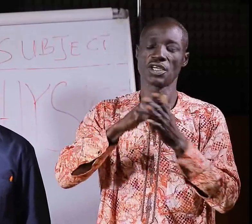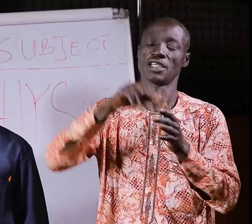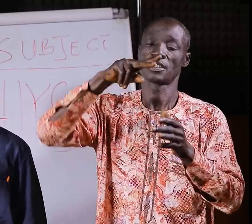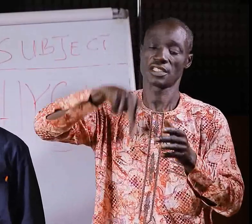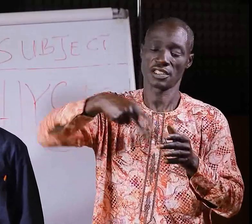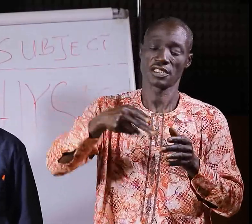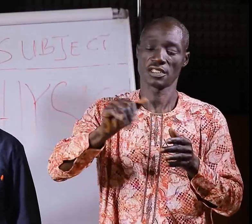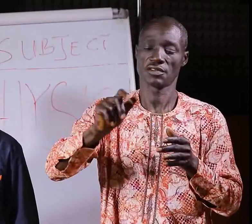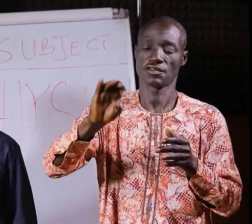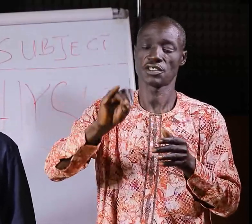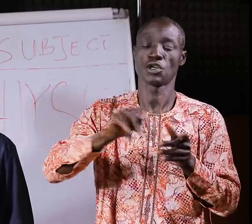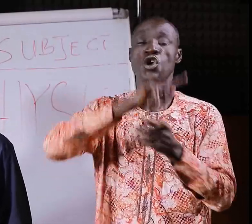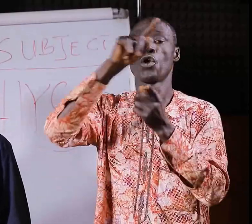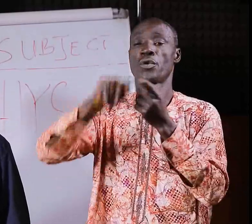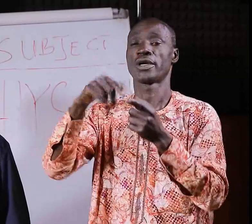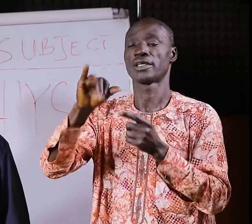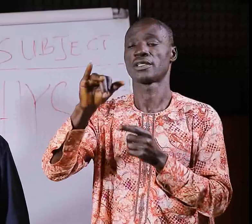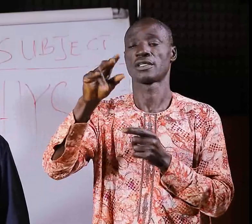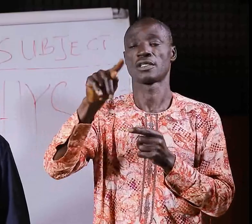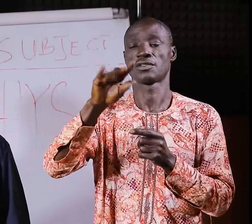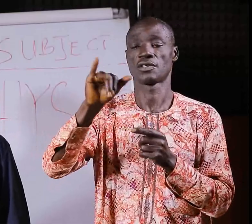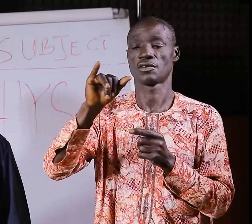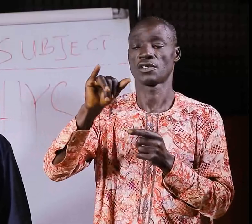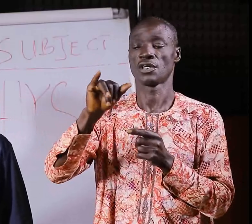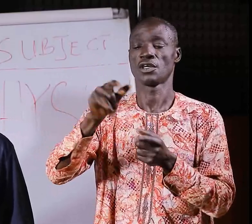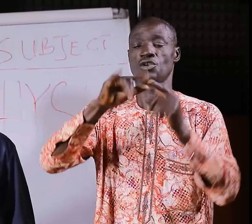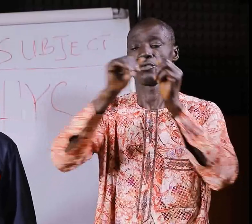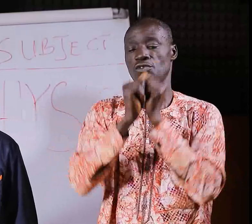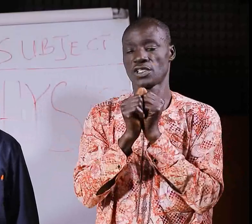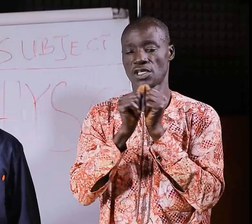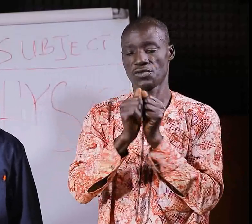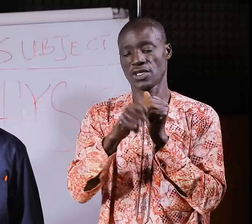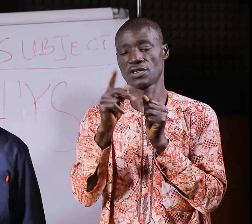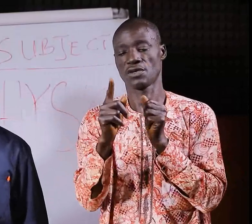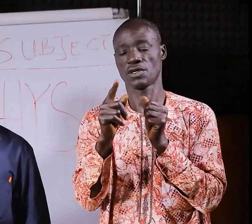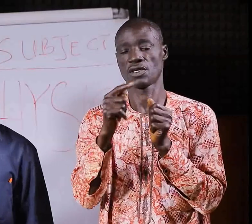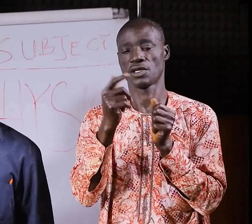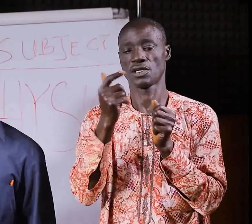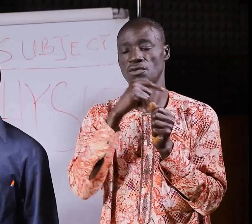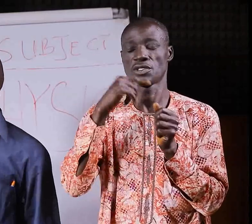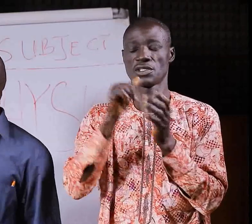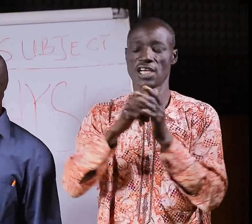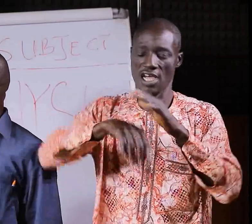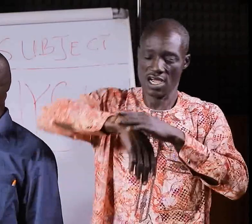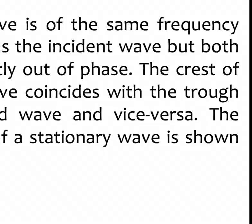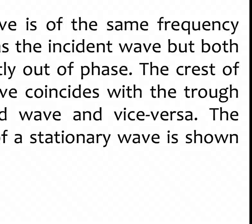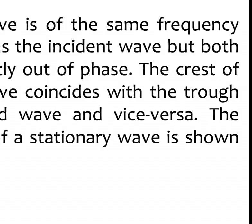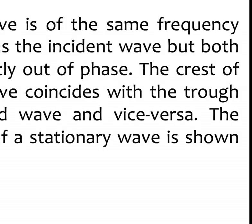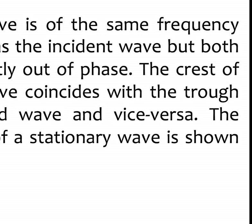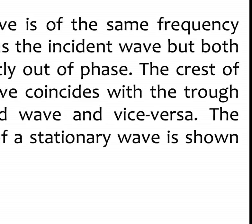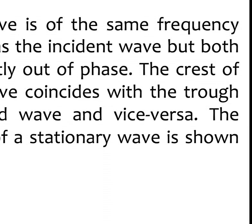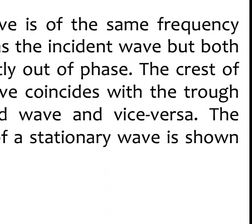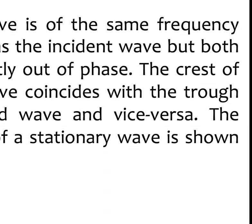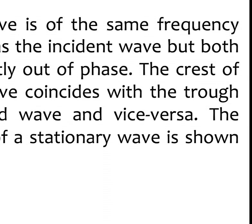the trough of an incident wave coincide with the crest of another wave, we say they are out of phase.